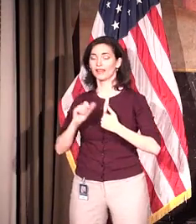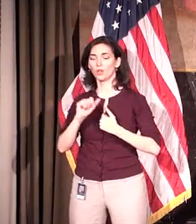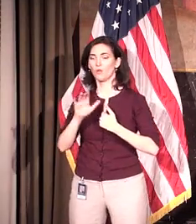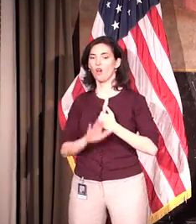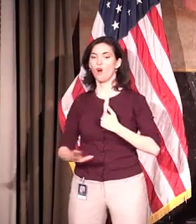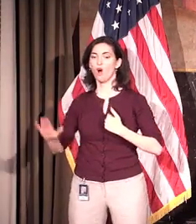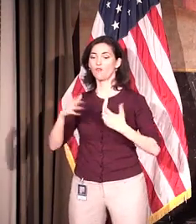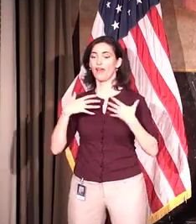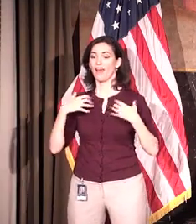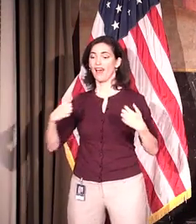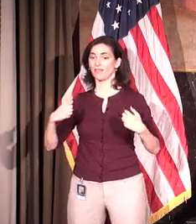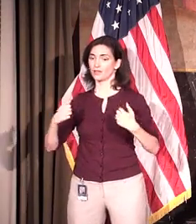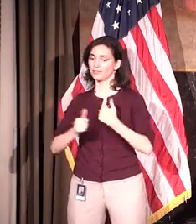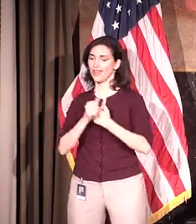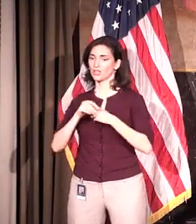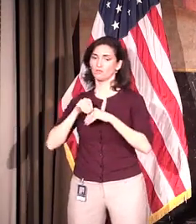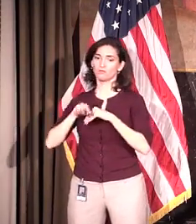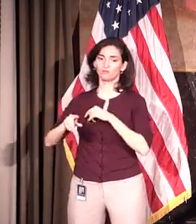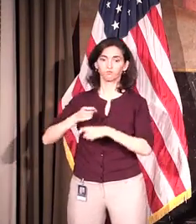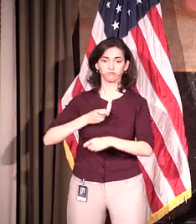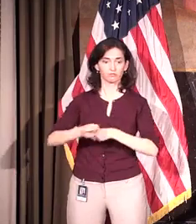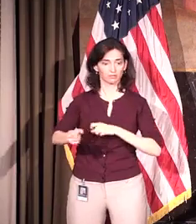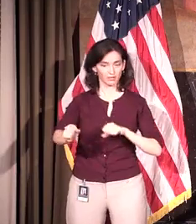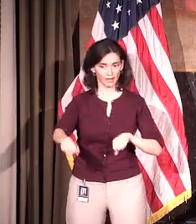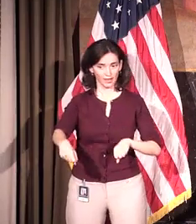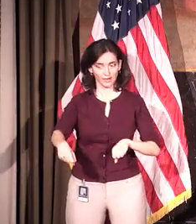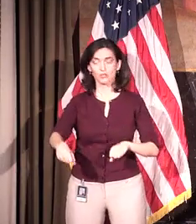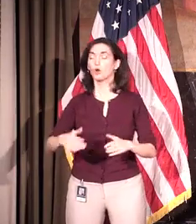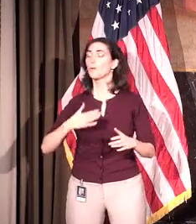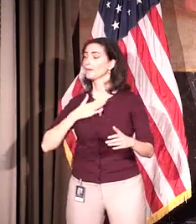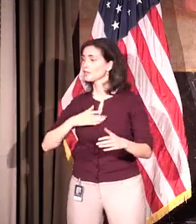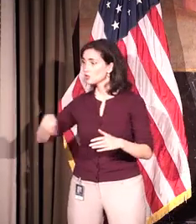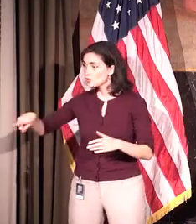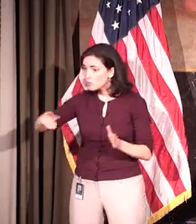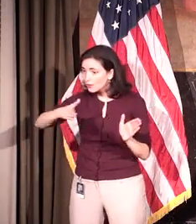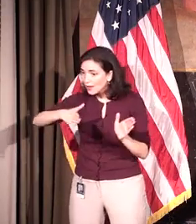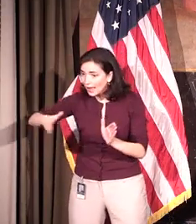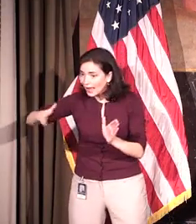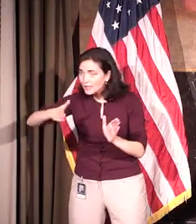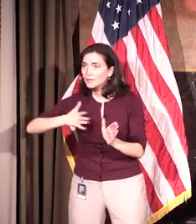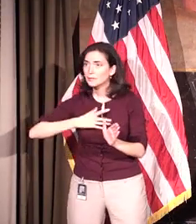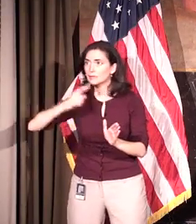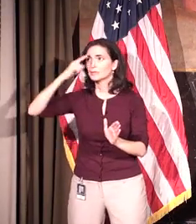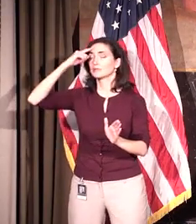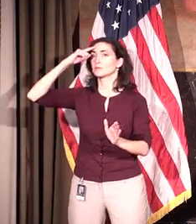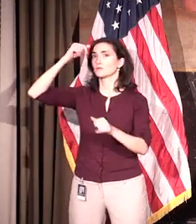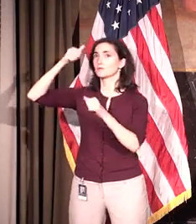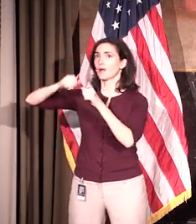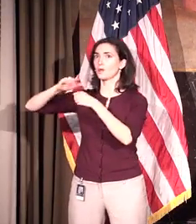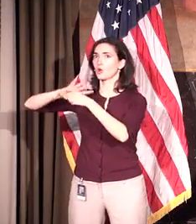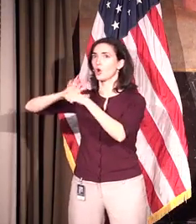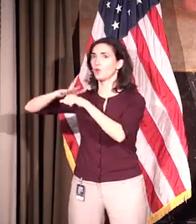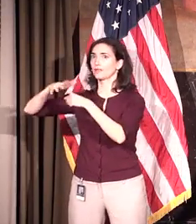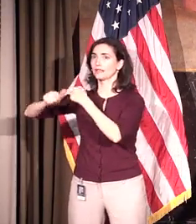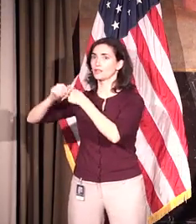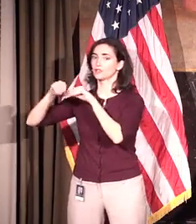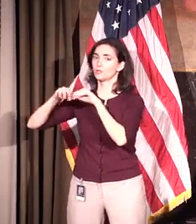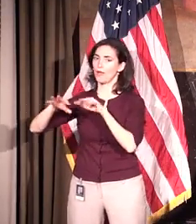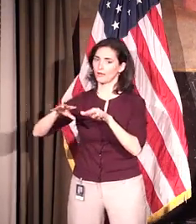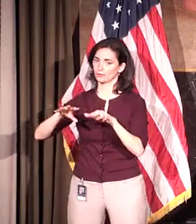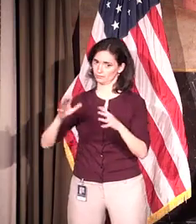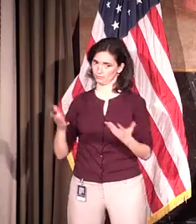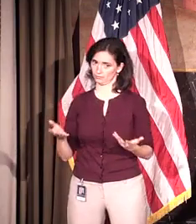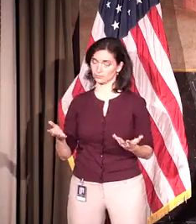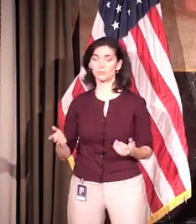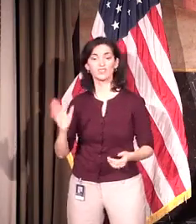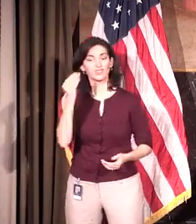Louisiana. And so please take all of this into consideration as you plan your holiday activities. I